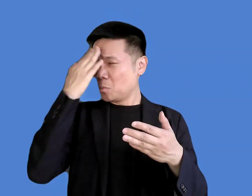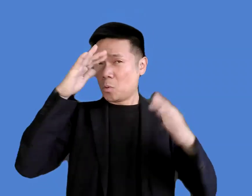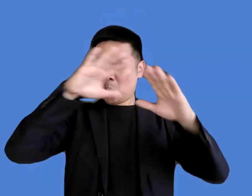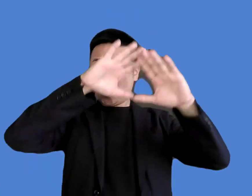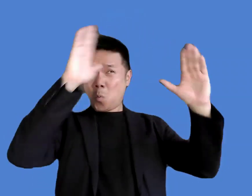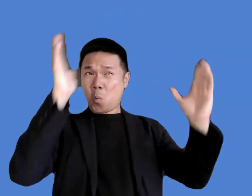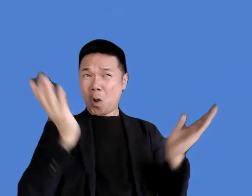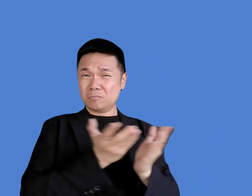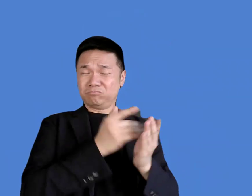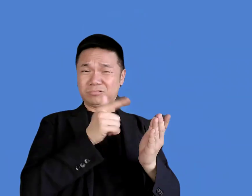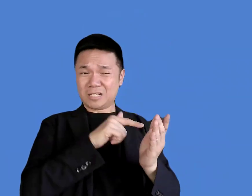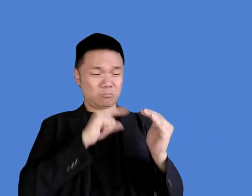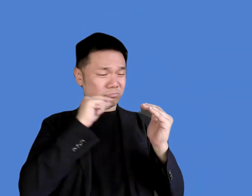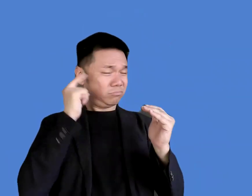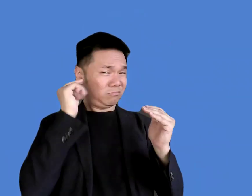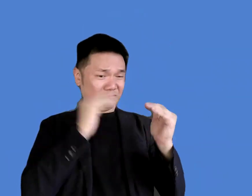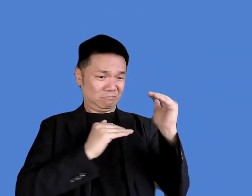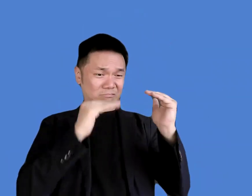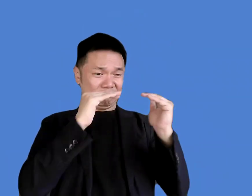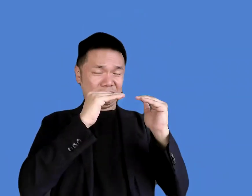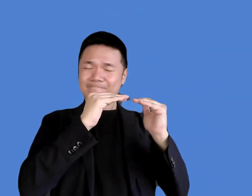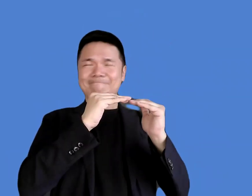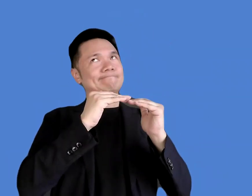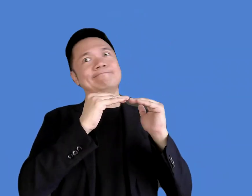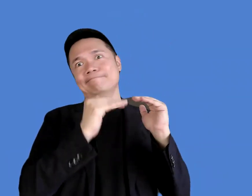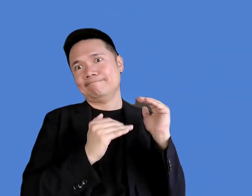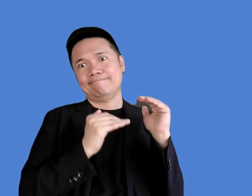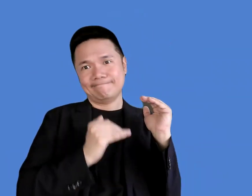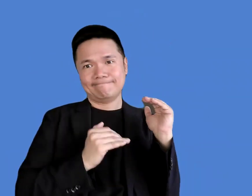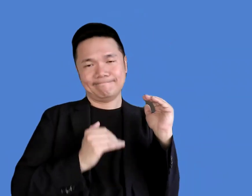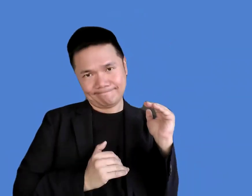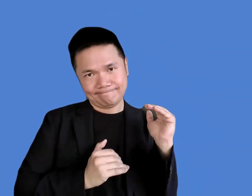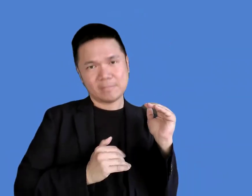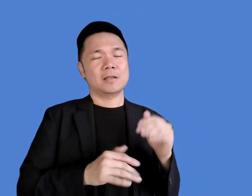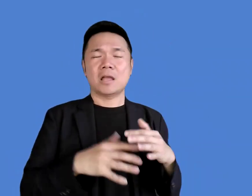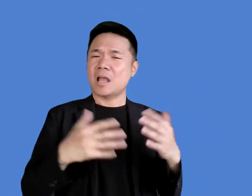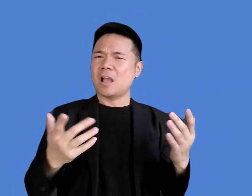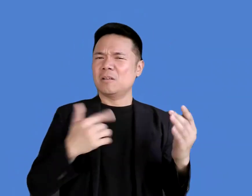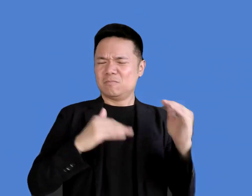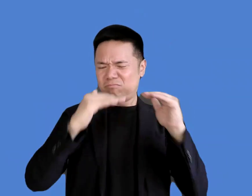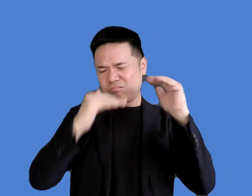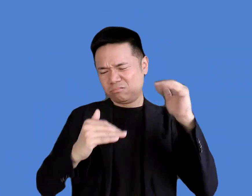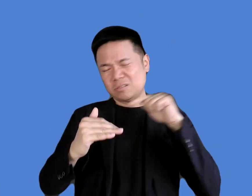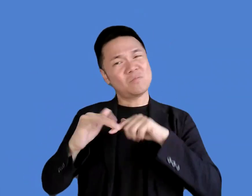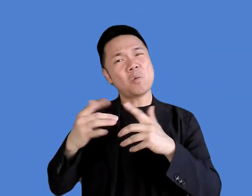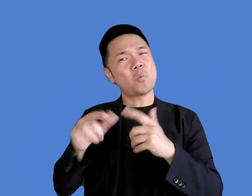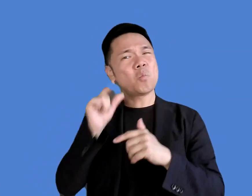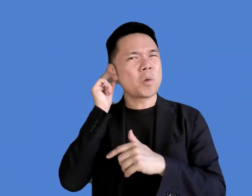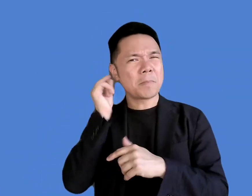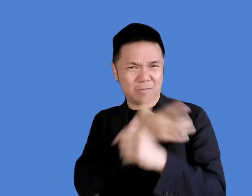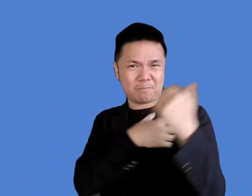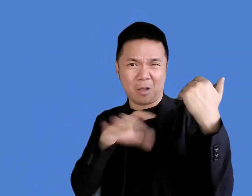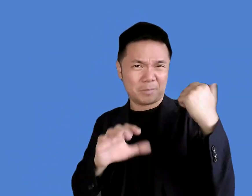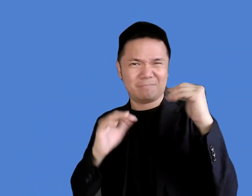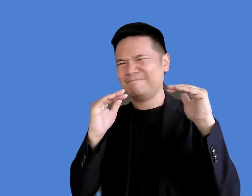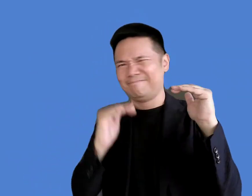needle on gender equality. I think we are all well aware of this, especially in the area of women's economic empowerment.